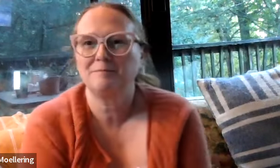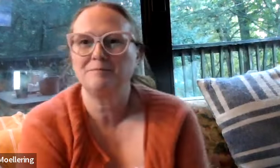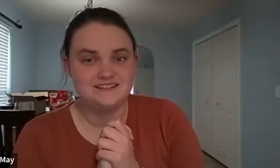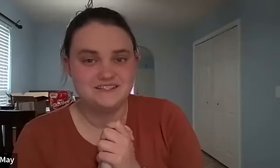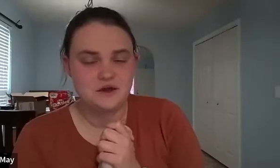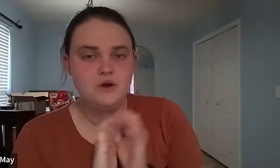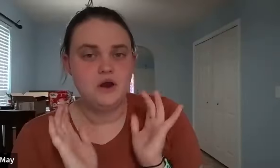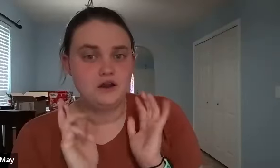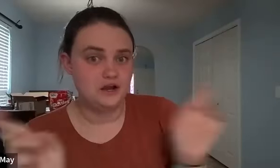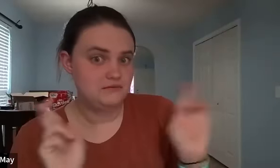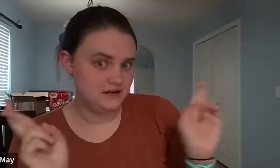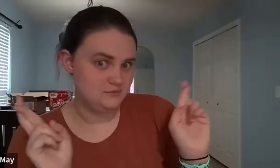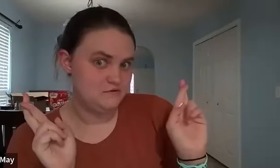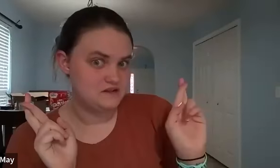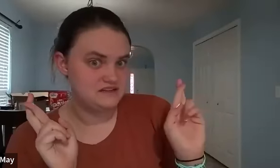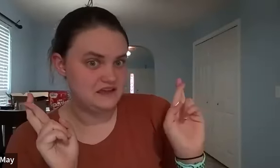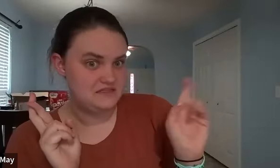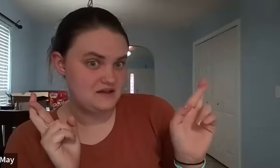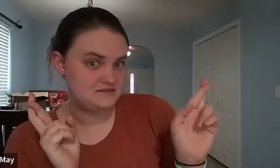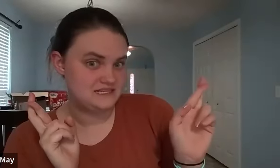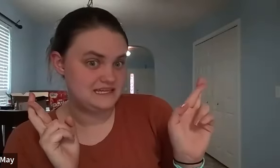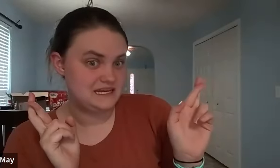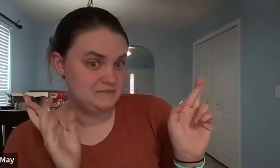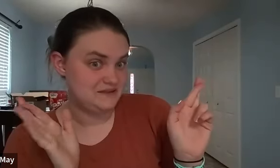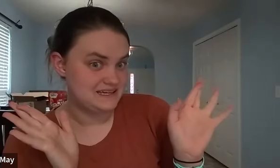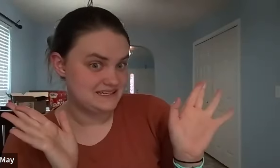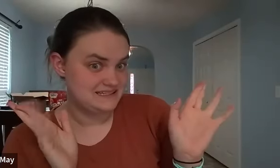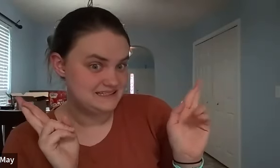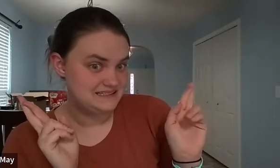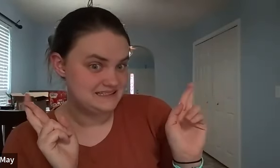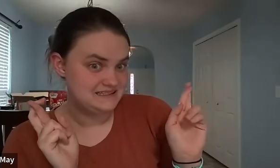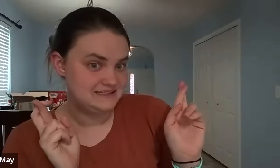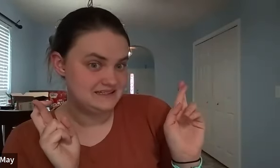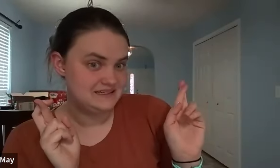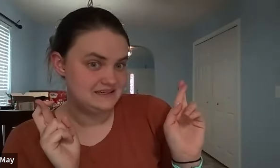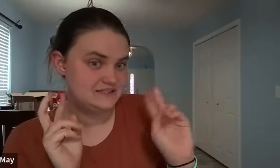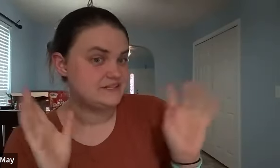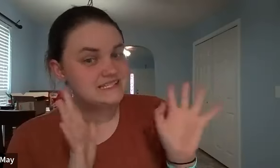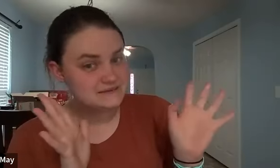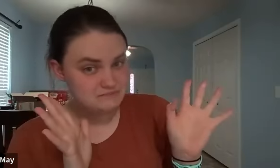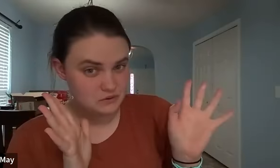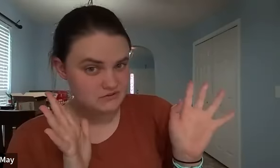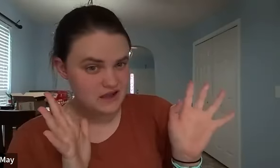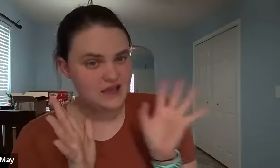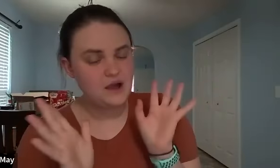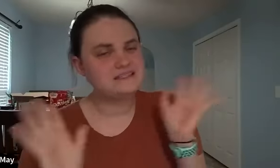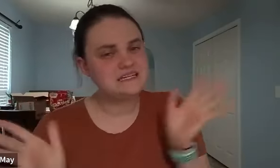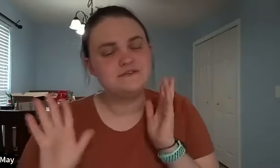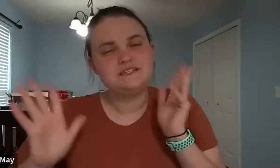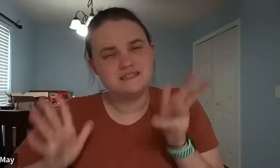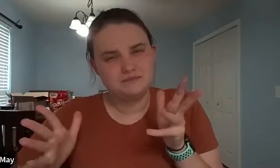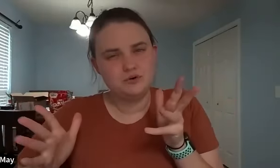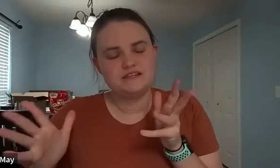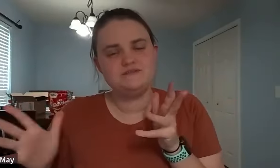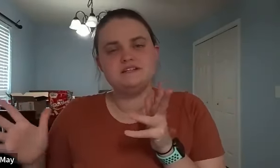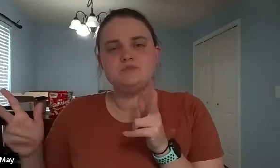Okay, so are y'all ready to move on to like 1,000 and 1,000,000? It's very simple. I say it's very simple. It's very simple